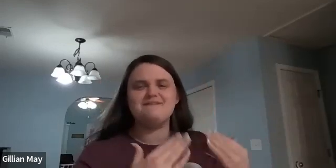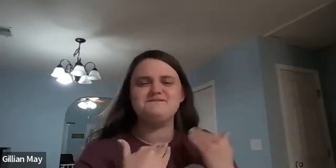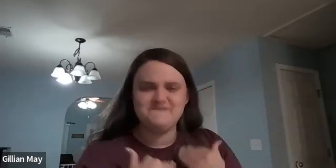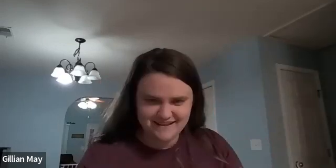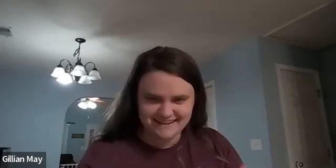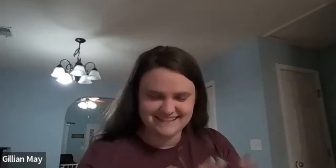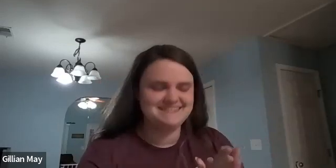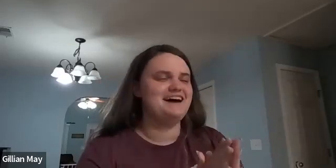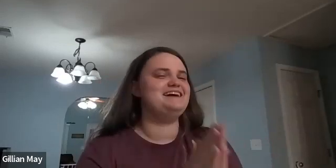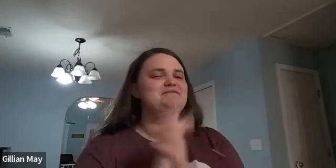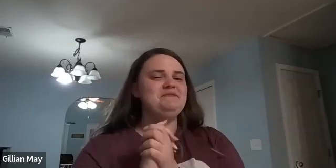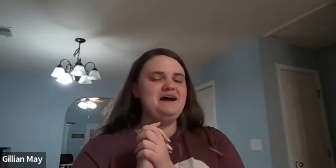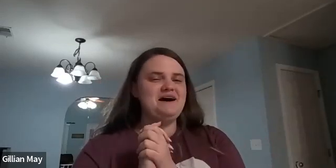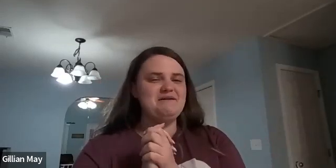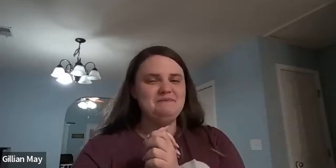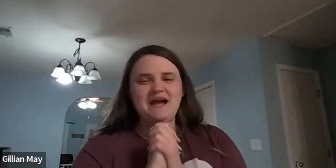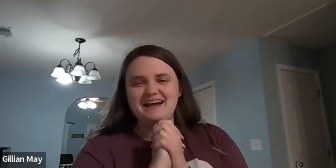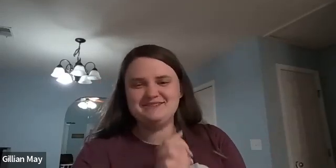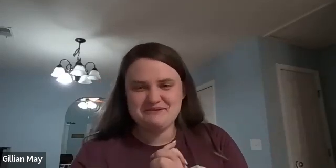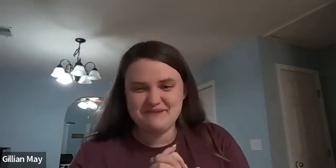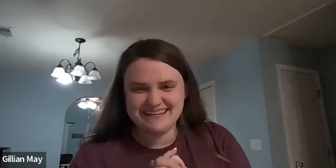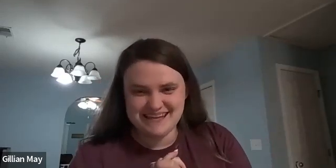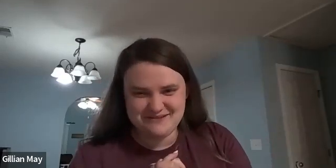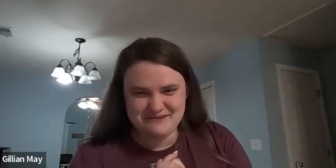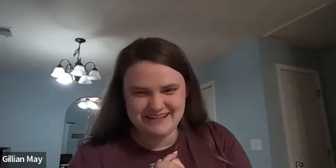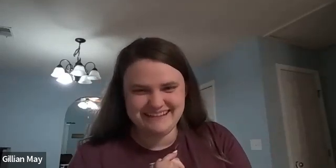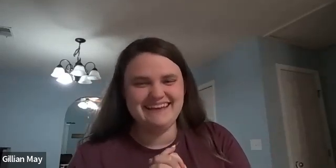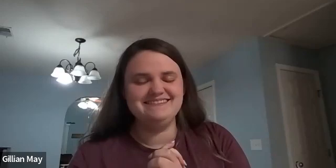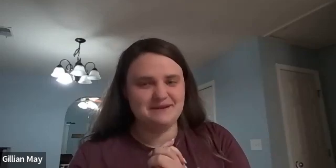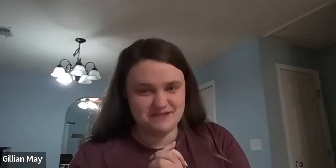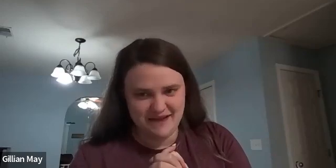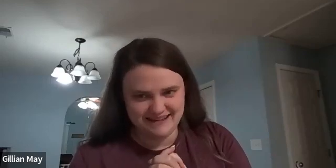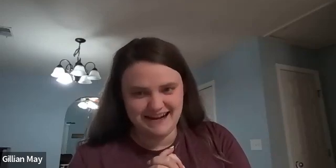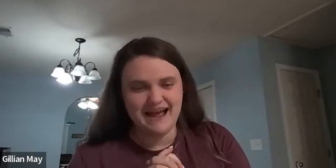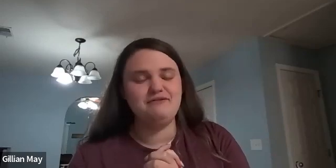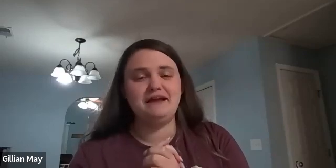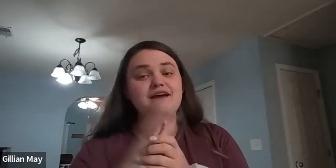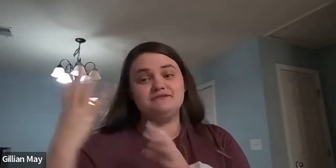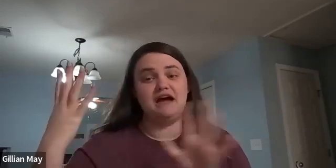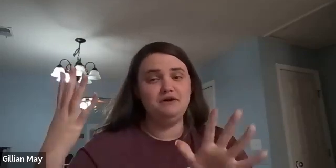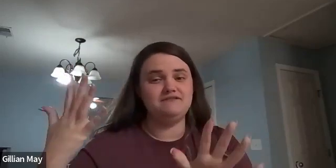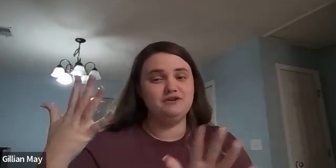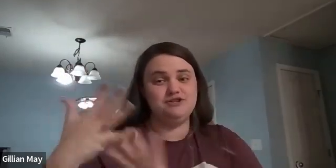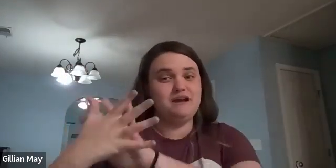are feeling inside. I do that with my kids every morning, and some of them hate it. I don't know if I've told you, but I